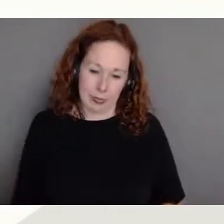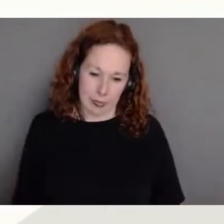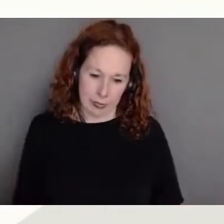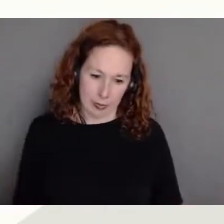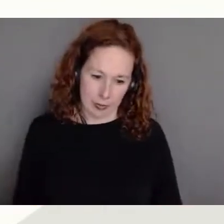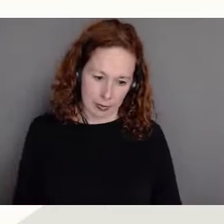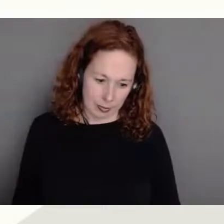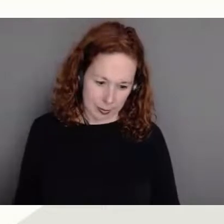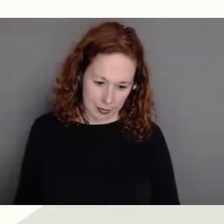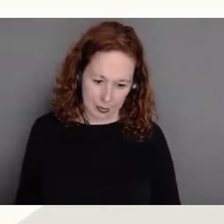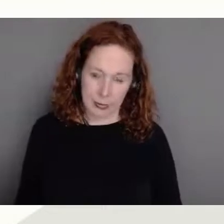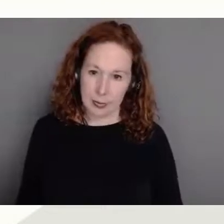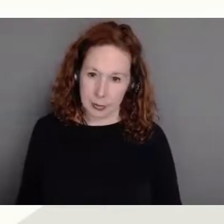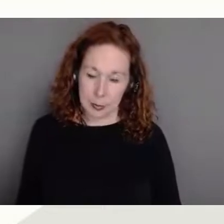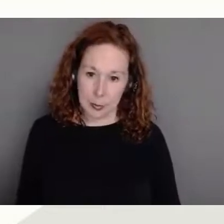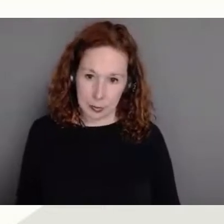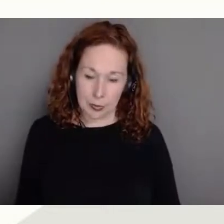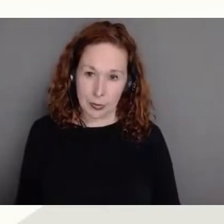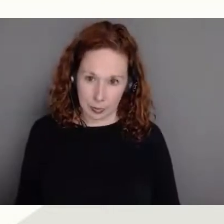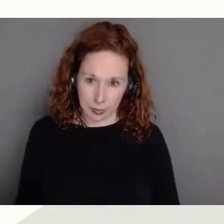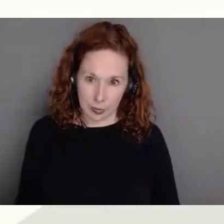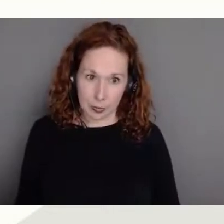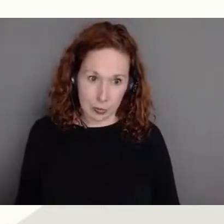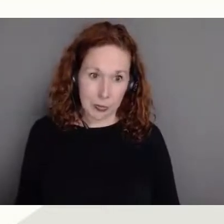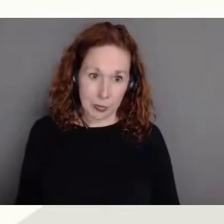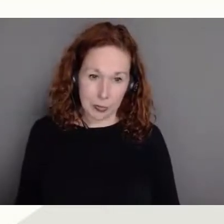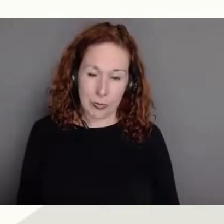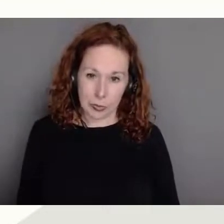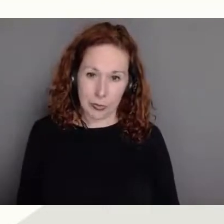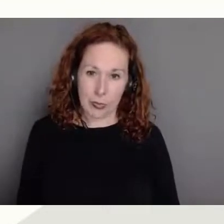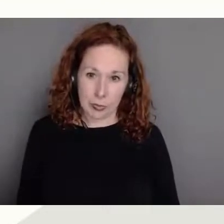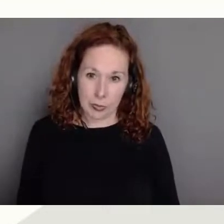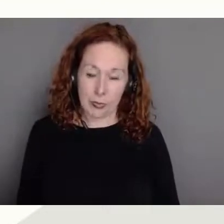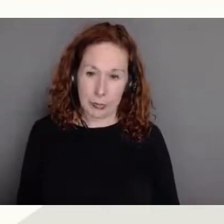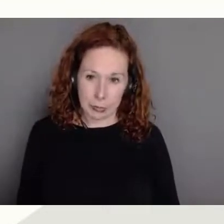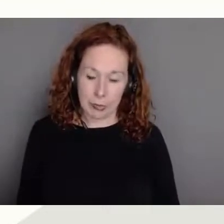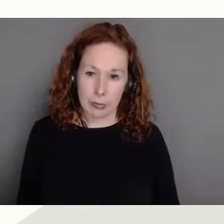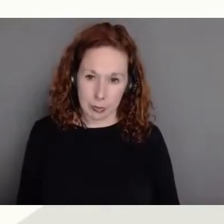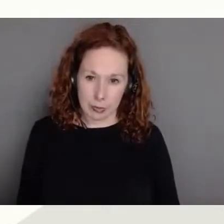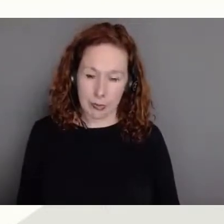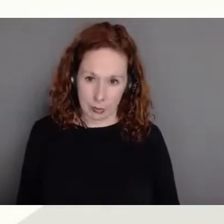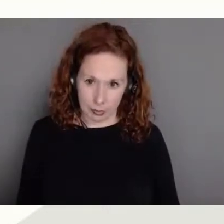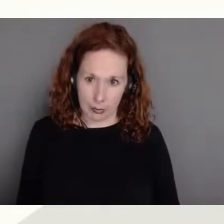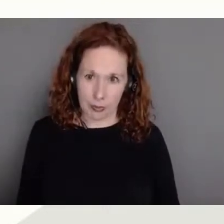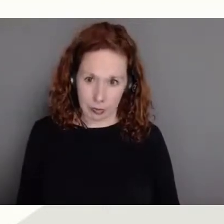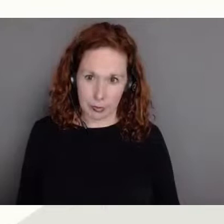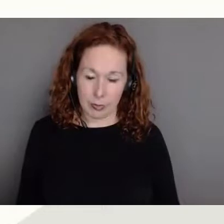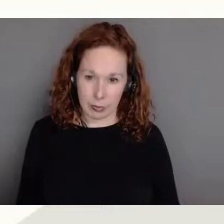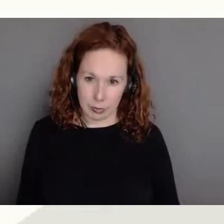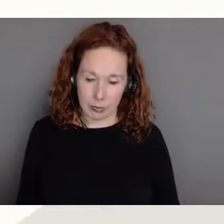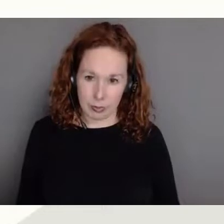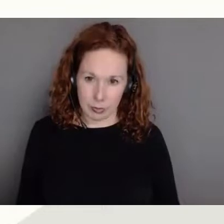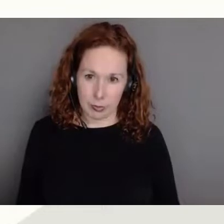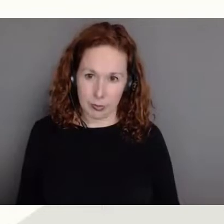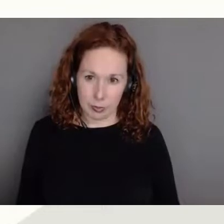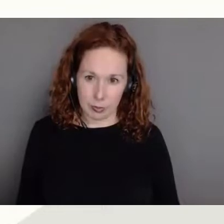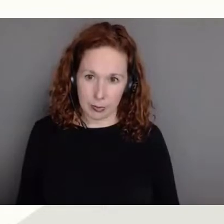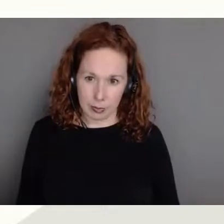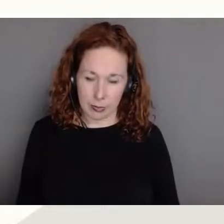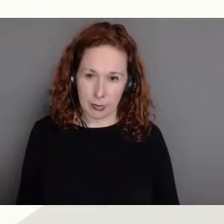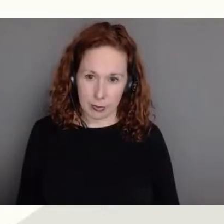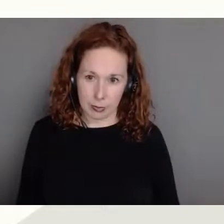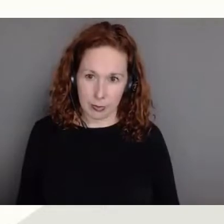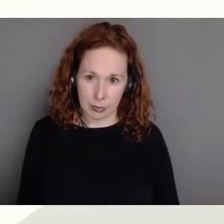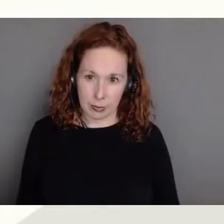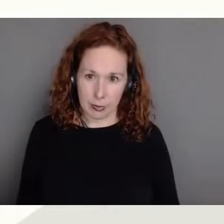the points that we had in our conversation yesterday. And just knowing you, things you've talked about, I hit some of those points. But I wonder, is there anything